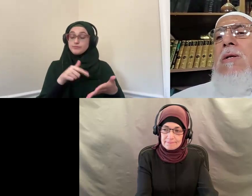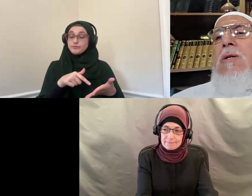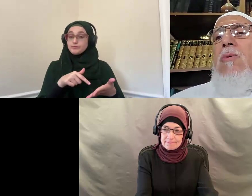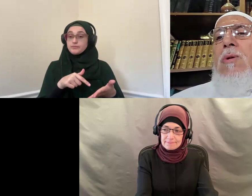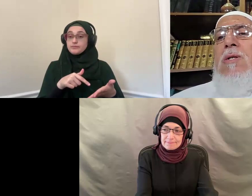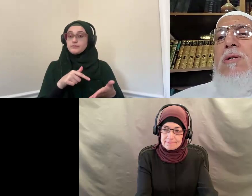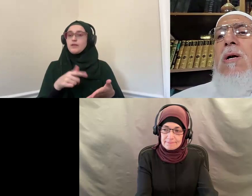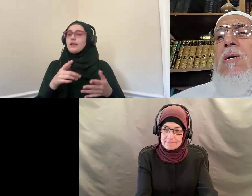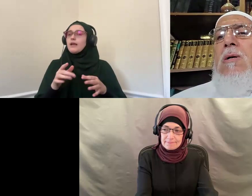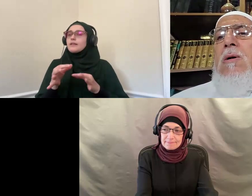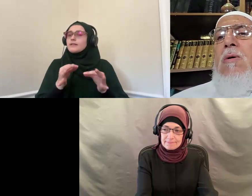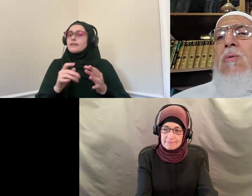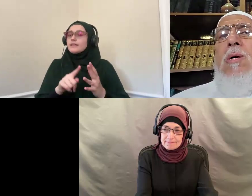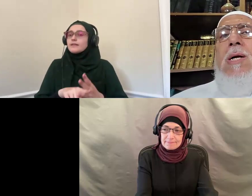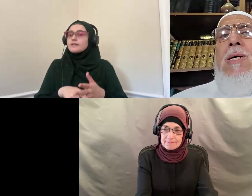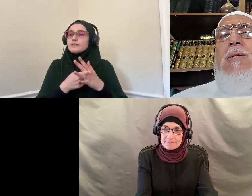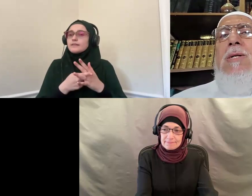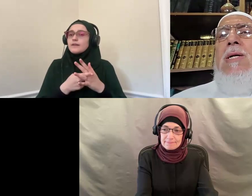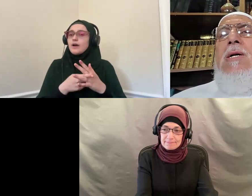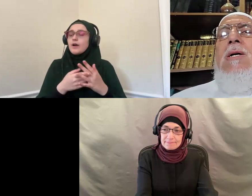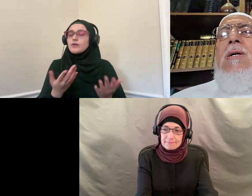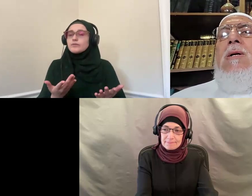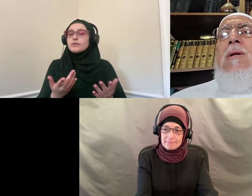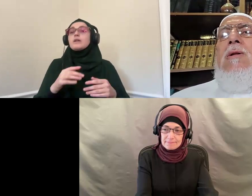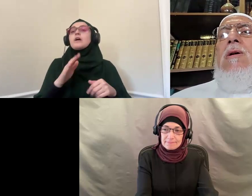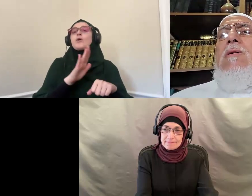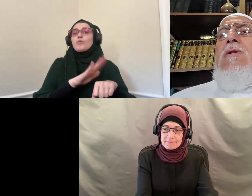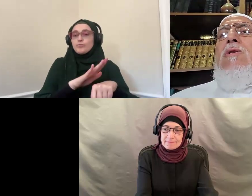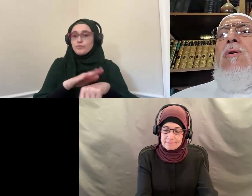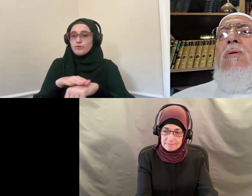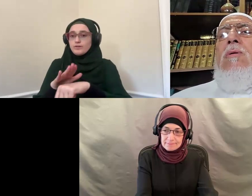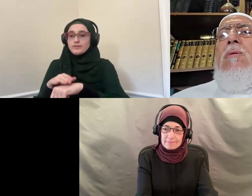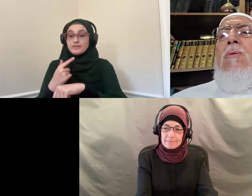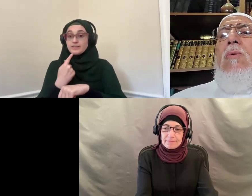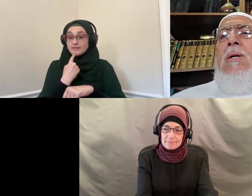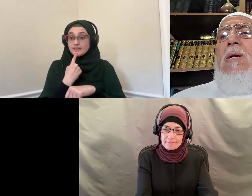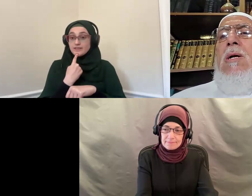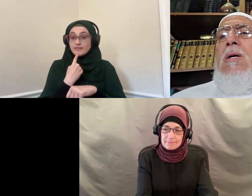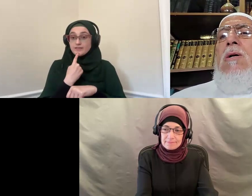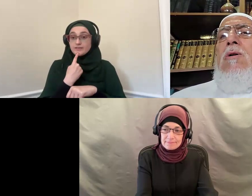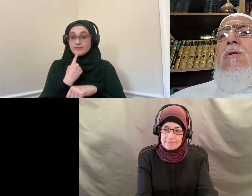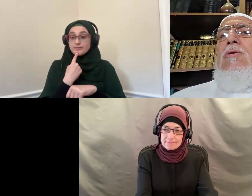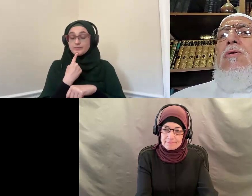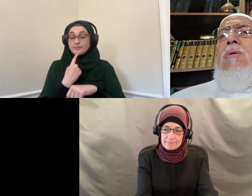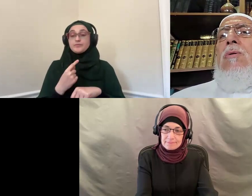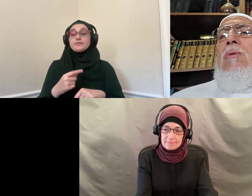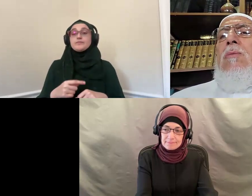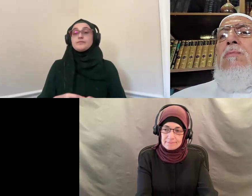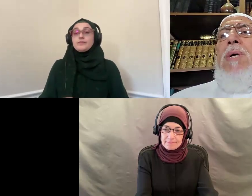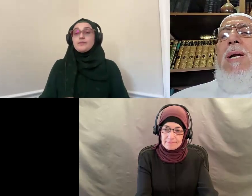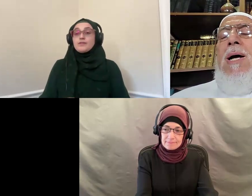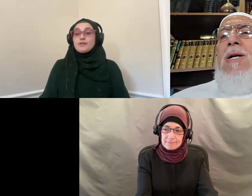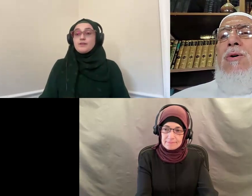is starting with a stark warning. It says, there is no one